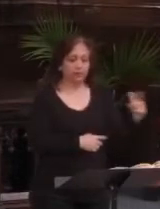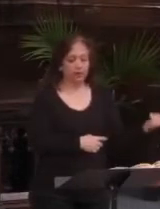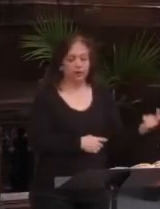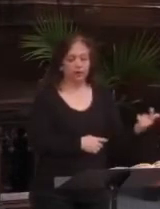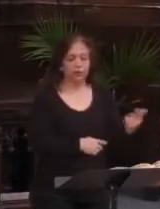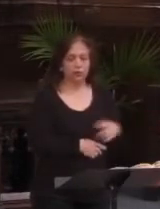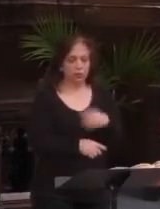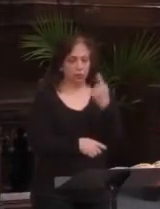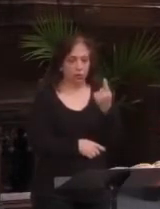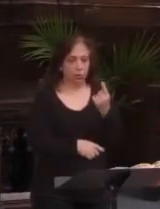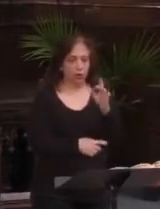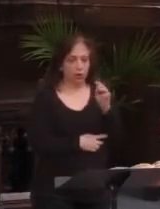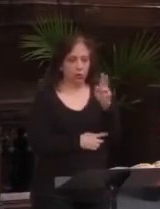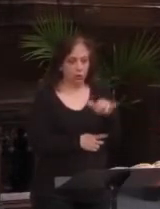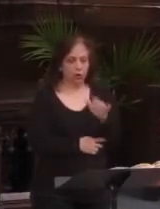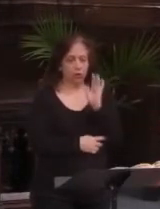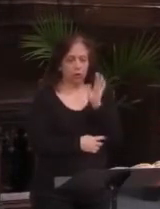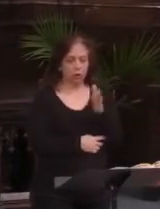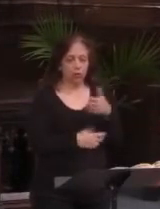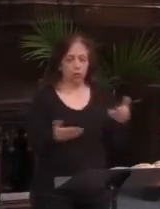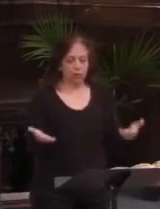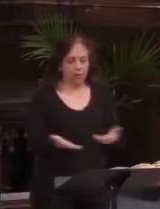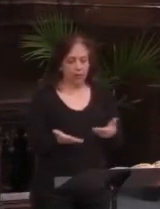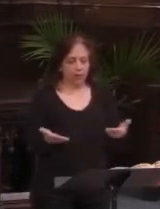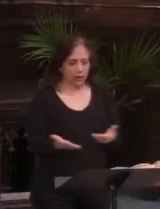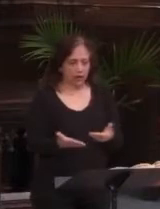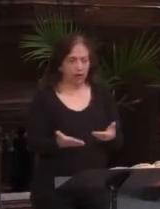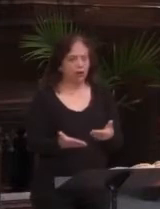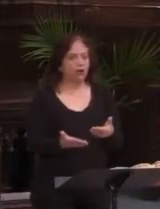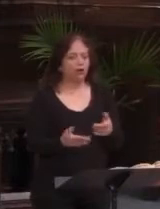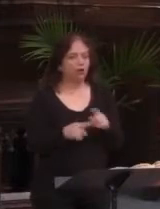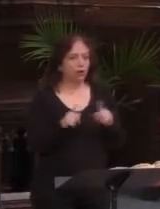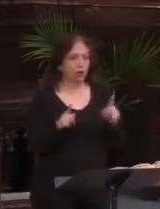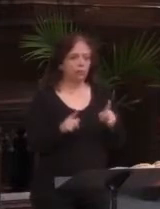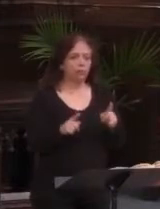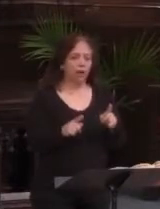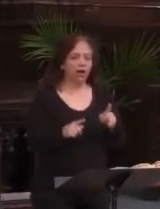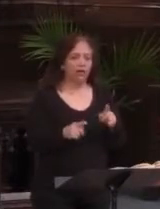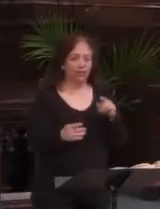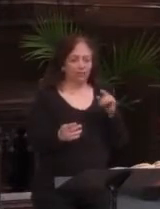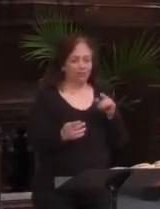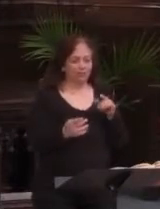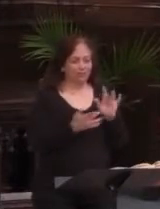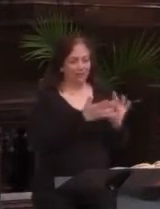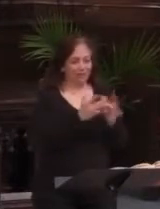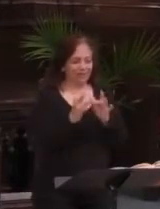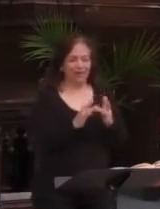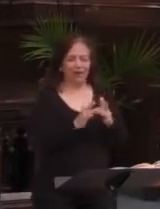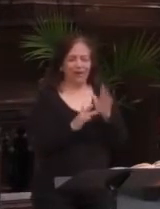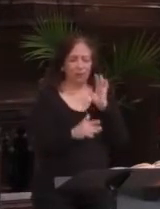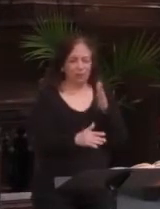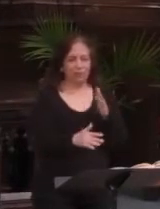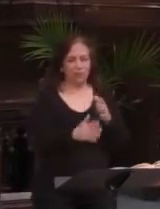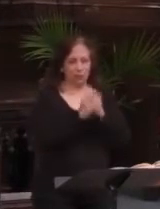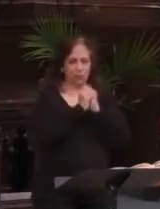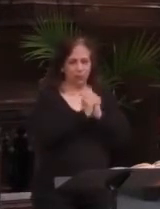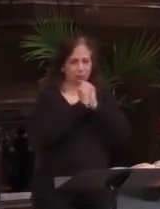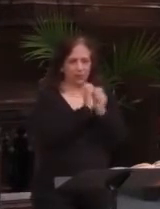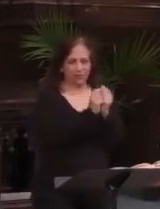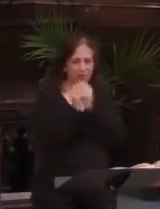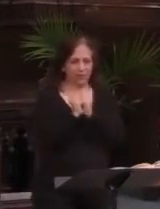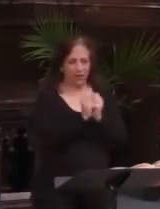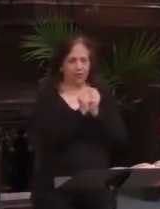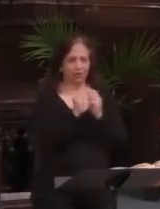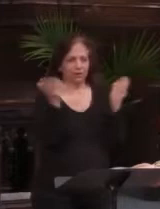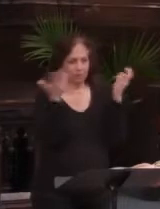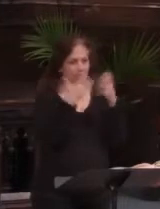present in the sanctuary, we are all working closely together, virtually, to put our worship services together, and